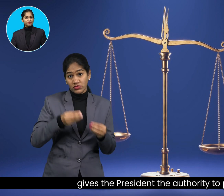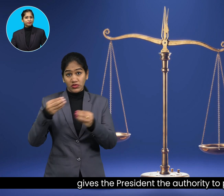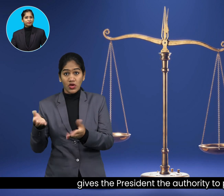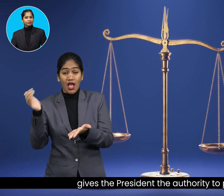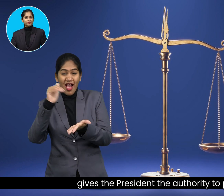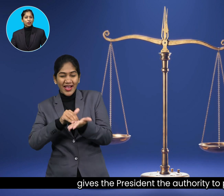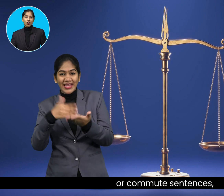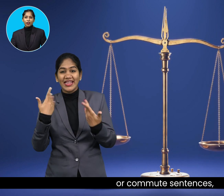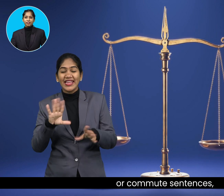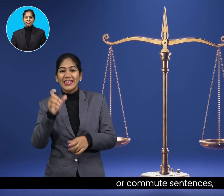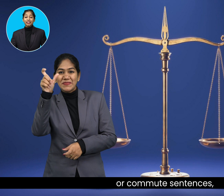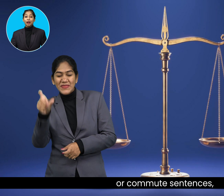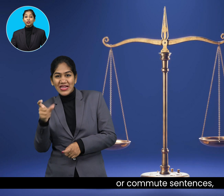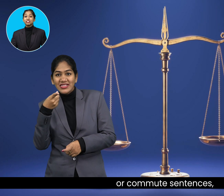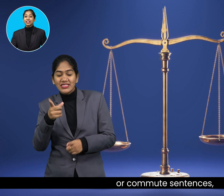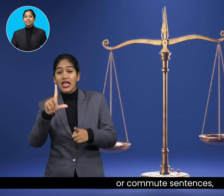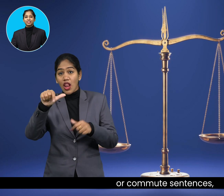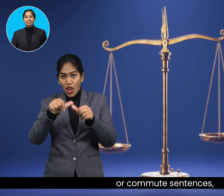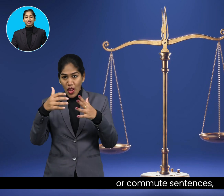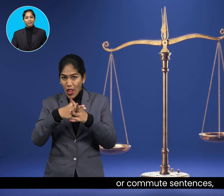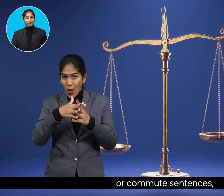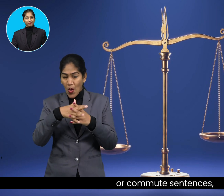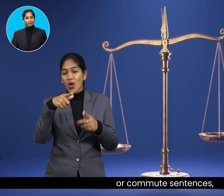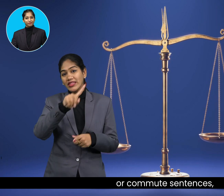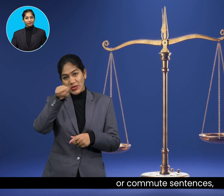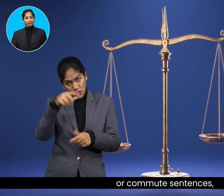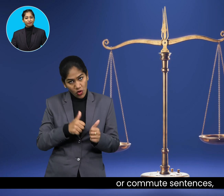pardon or commute sentences